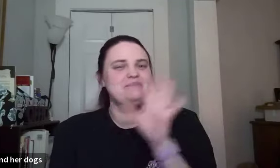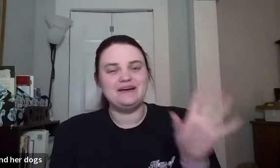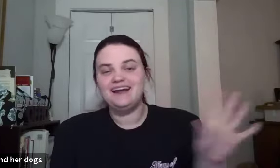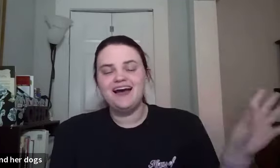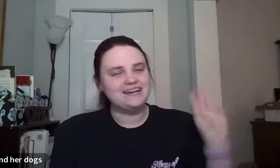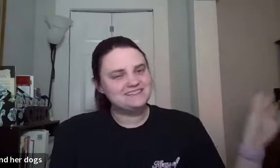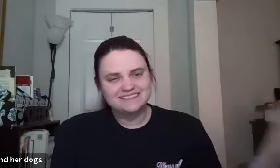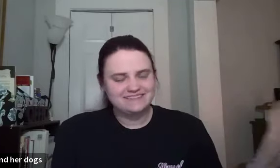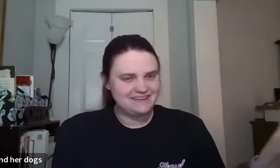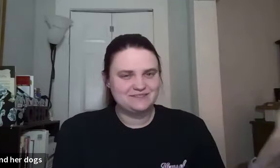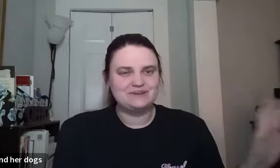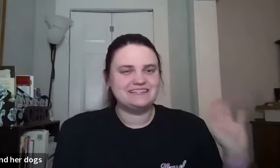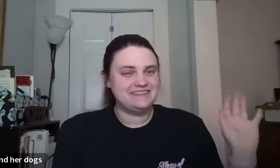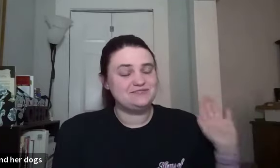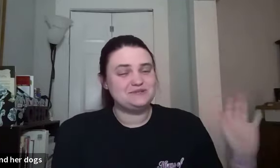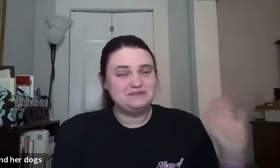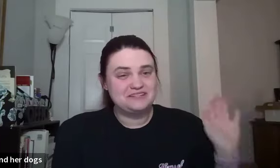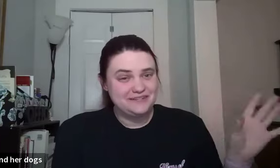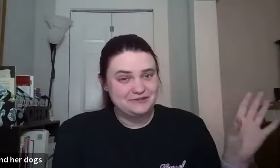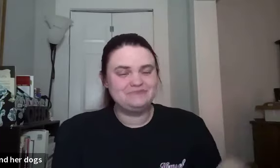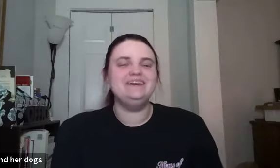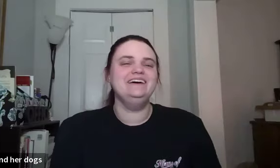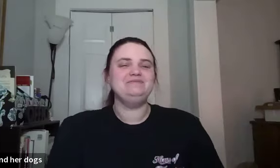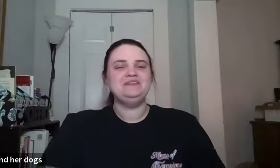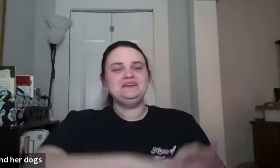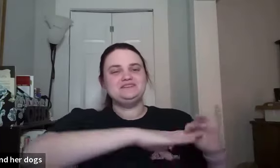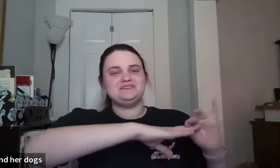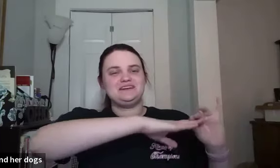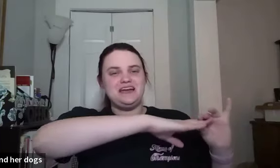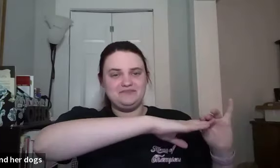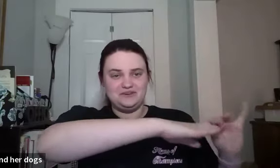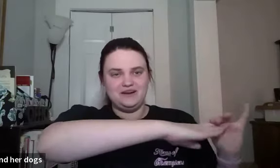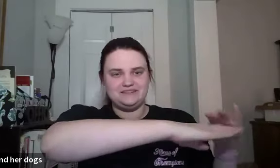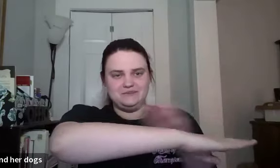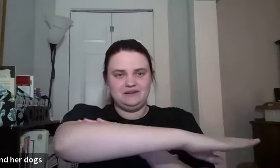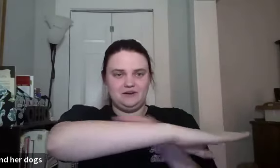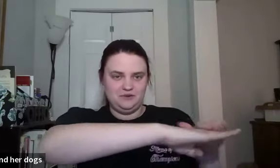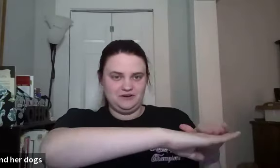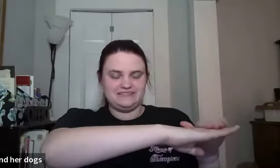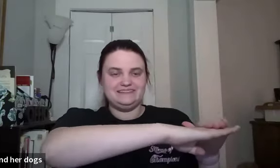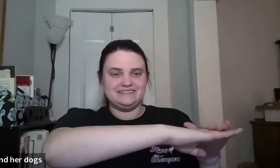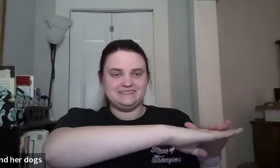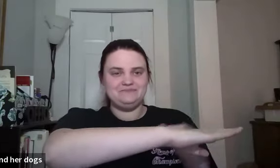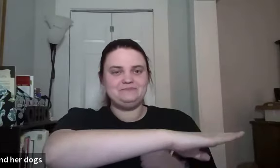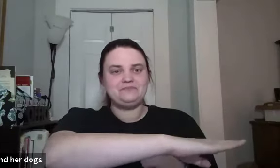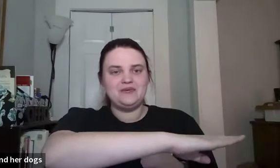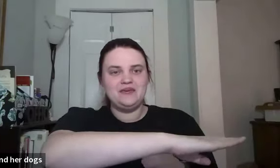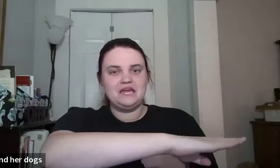but I still like to think of this one because I think it's really, really cute. So you're going to have your non-dominant arm across like this, and